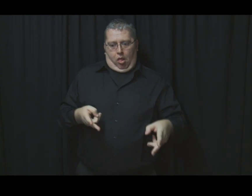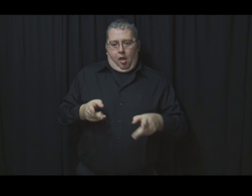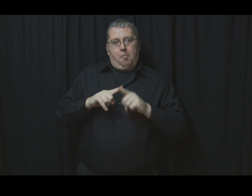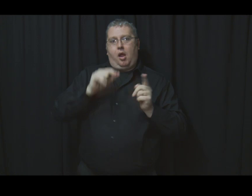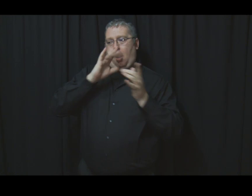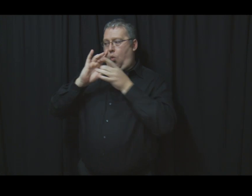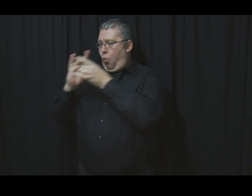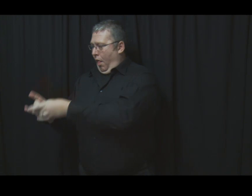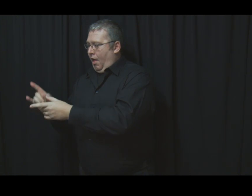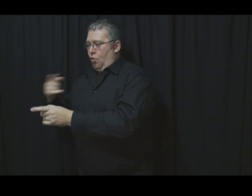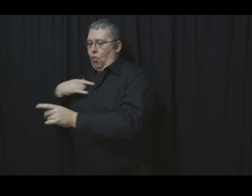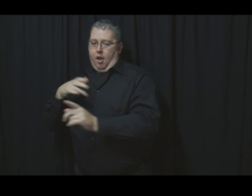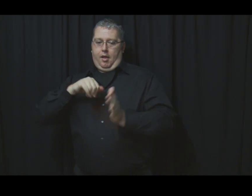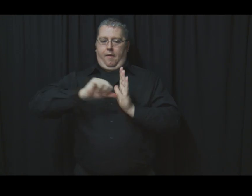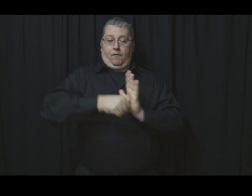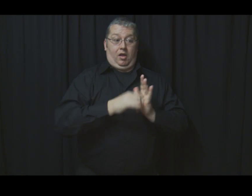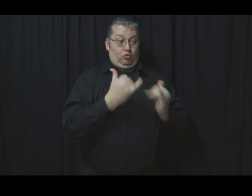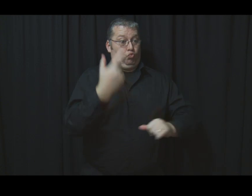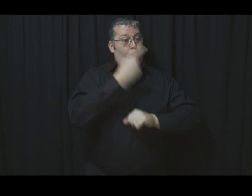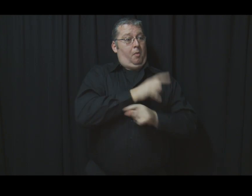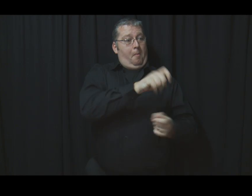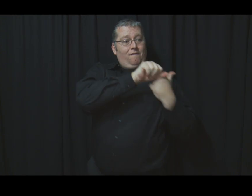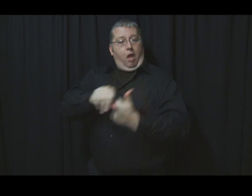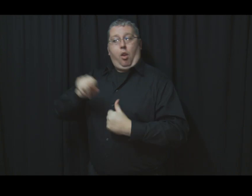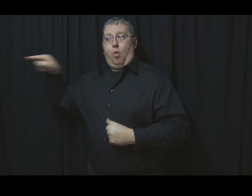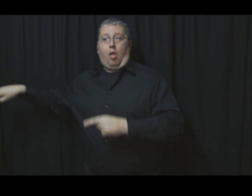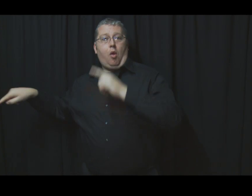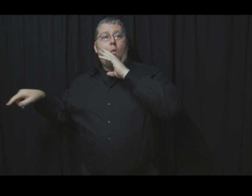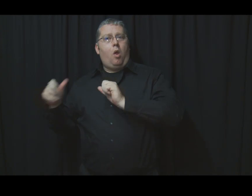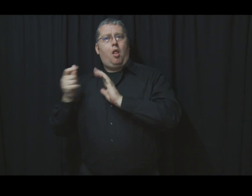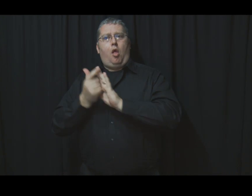on us today as Christians and say, you should be obeying those laws. It's a